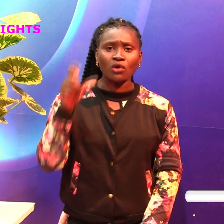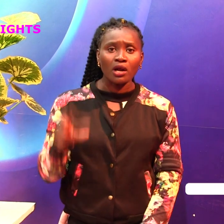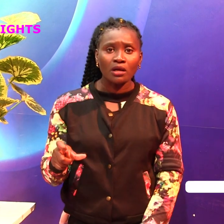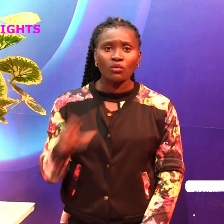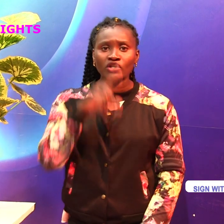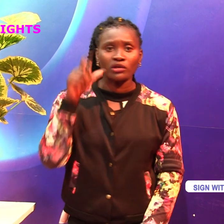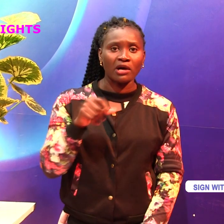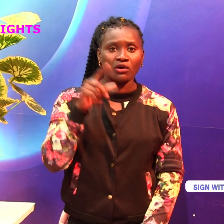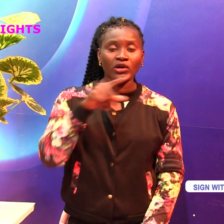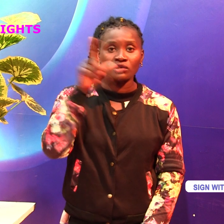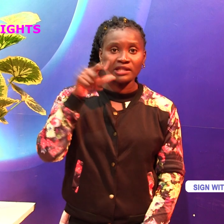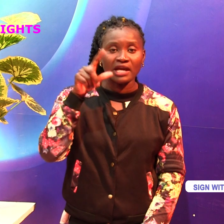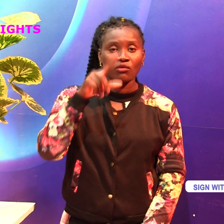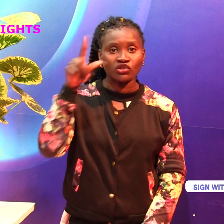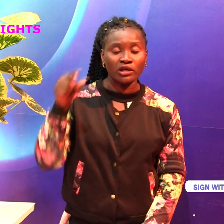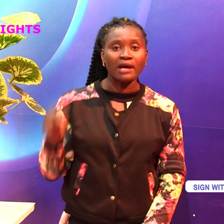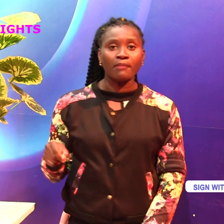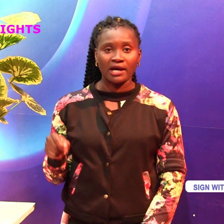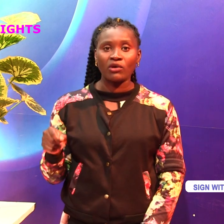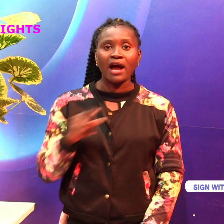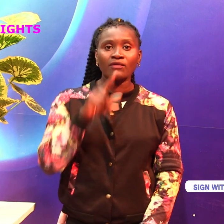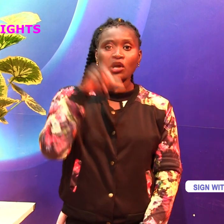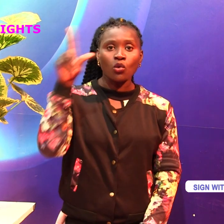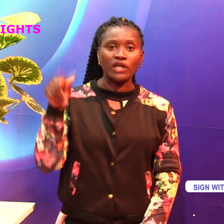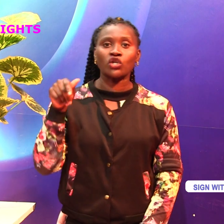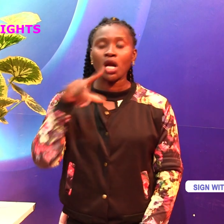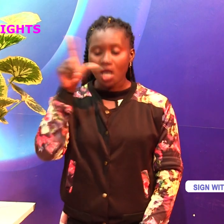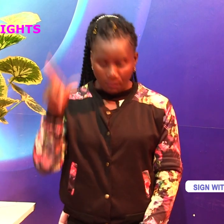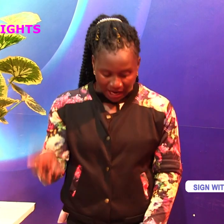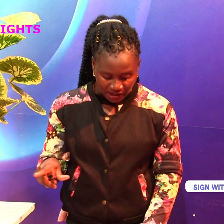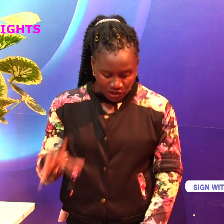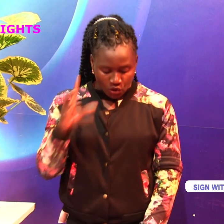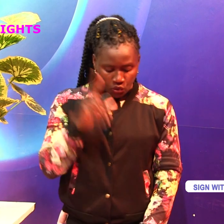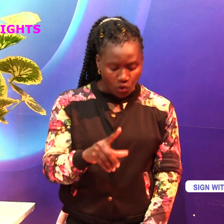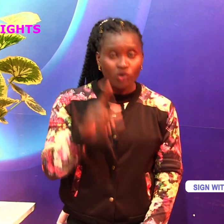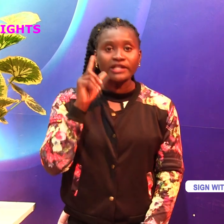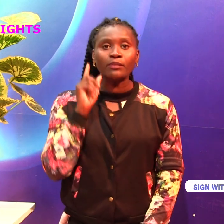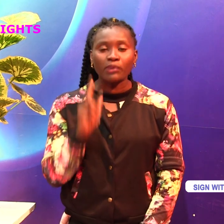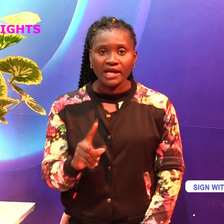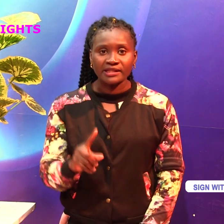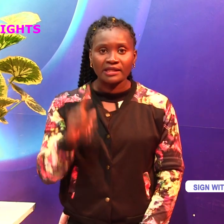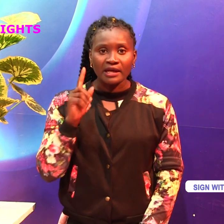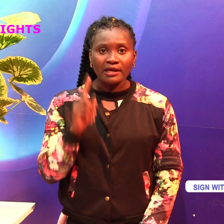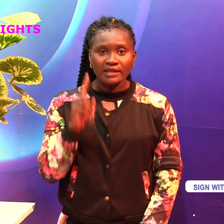quizzical question mark, or this is a question mark. We have question mark. Who depressed the